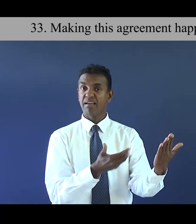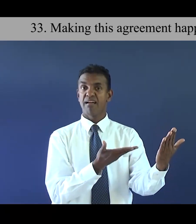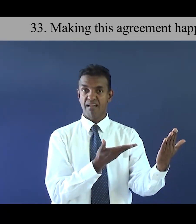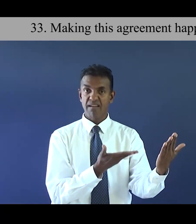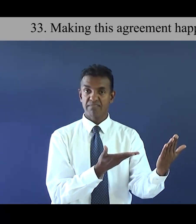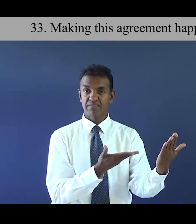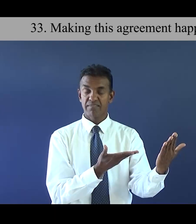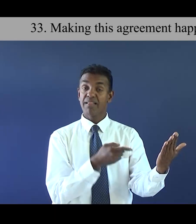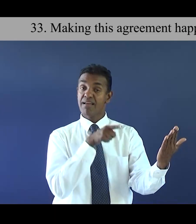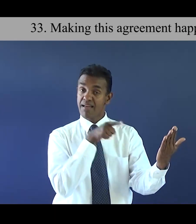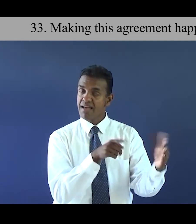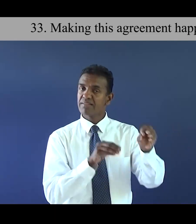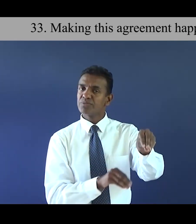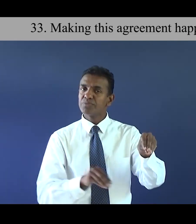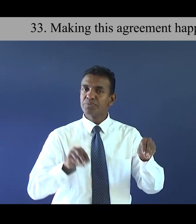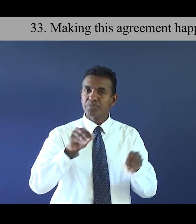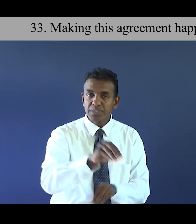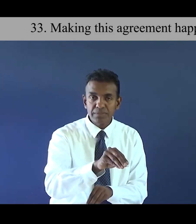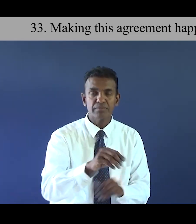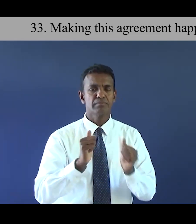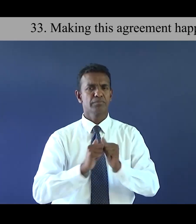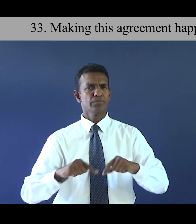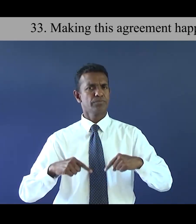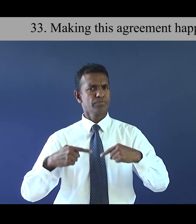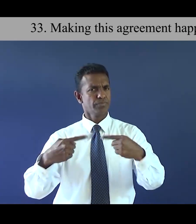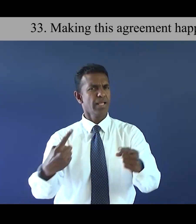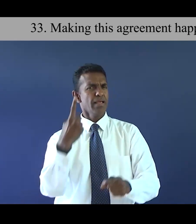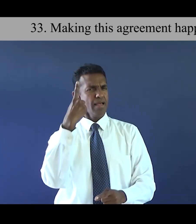Committee on the Rights of Disabled People.